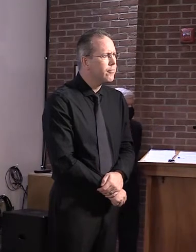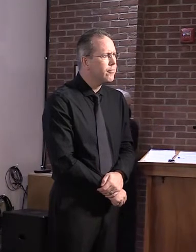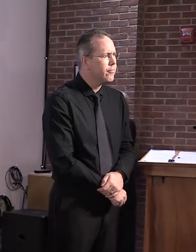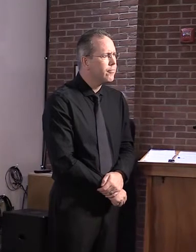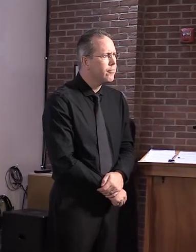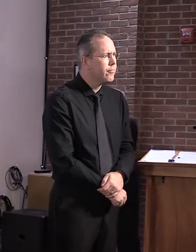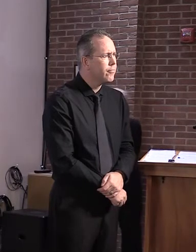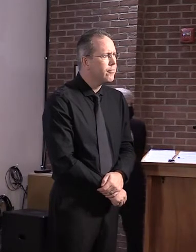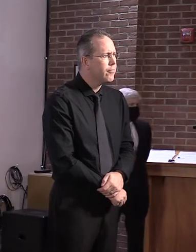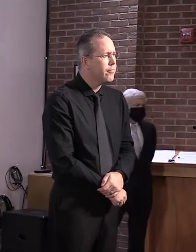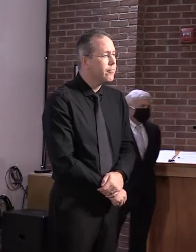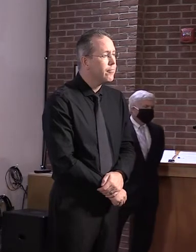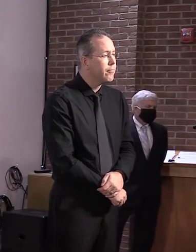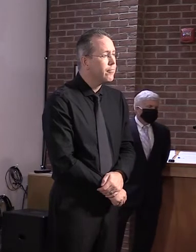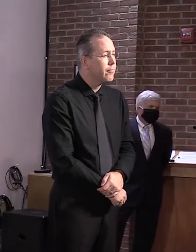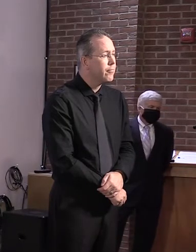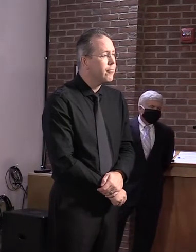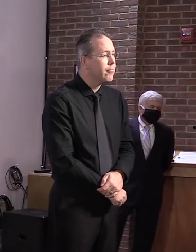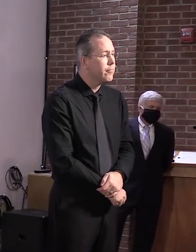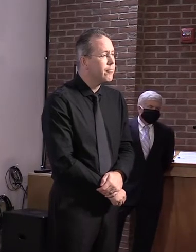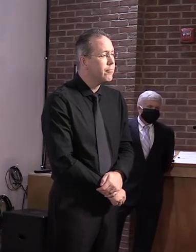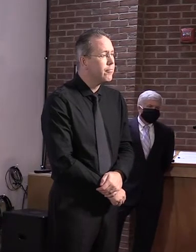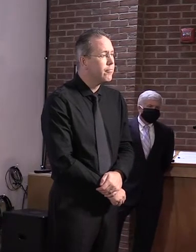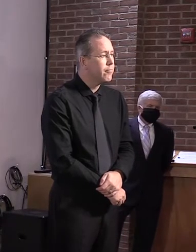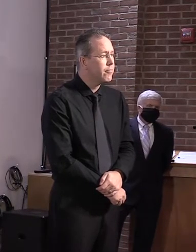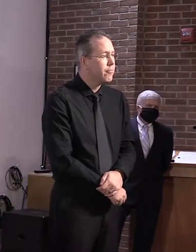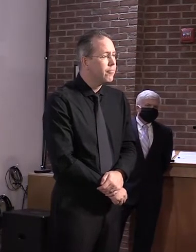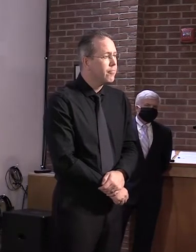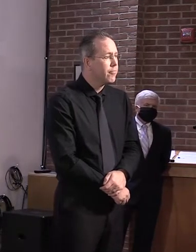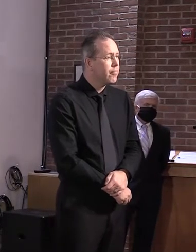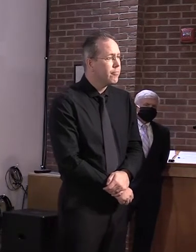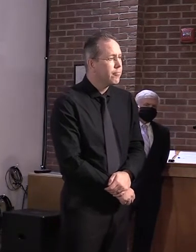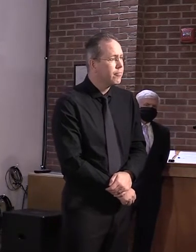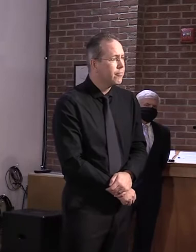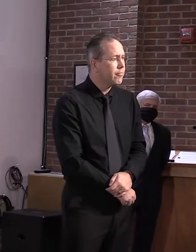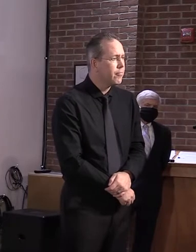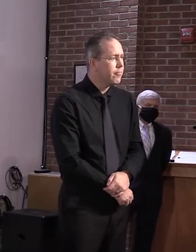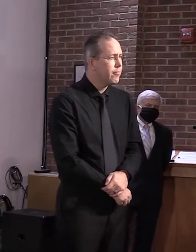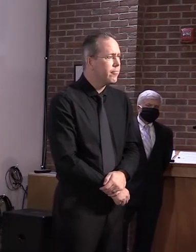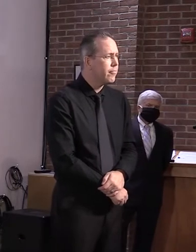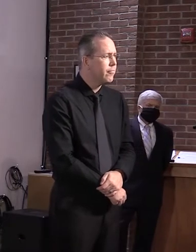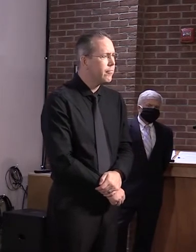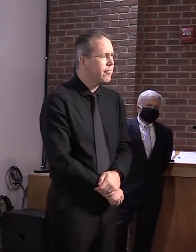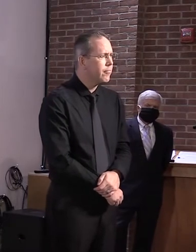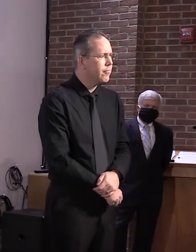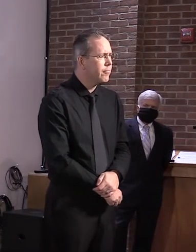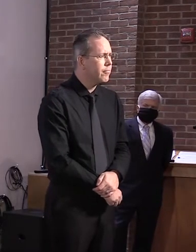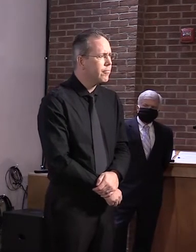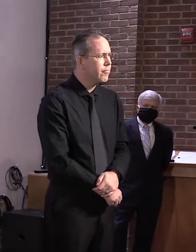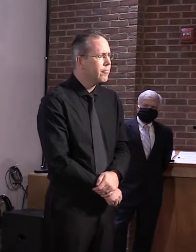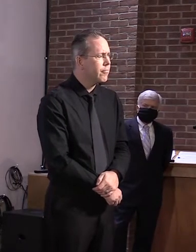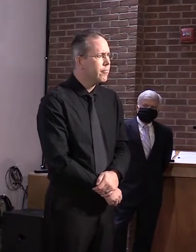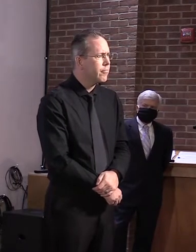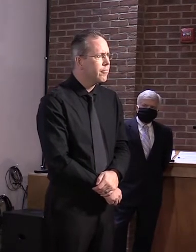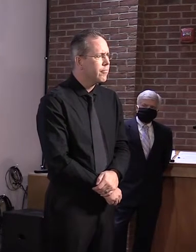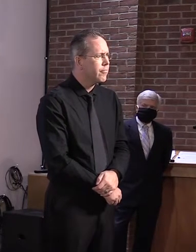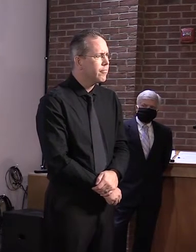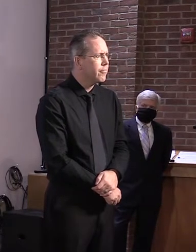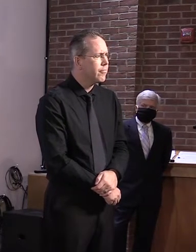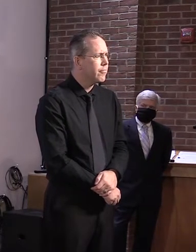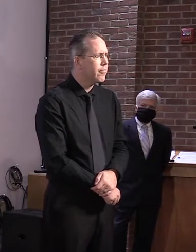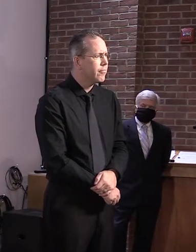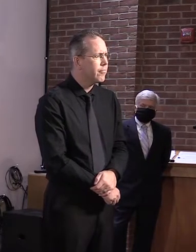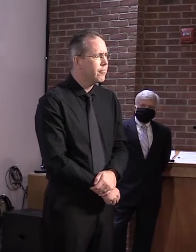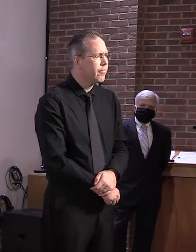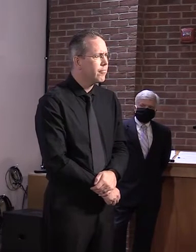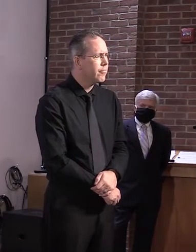fantastical thinking. I'm wondering if these moral contracts are mostly meant to shift the legal liability of reopening to students and staff